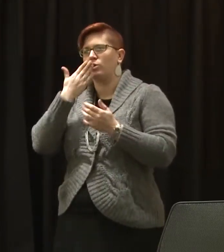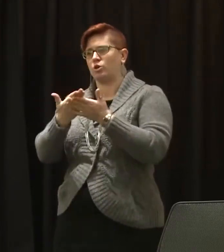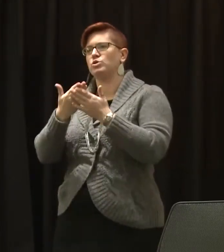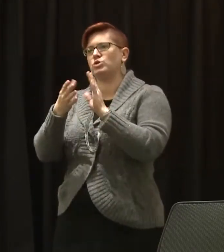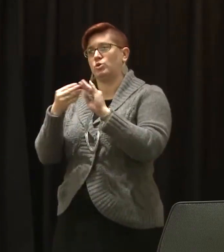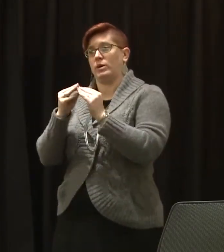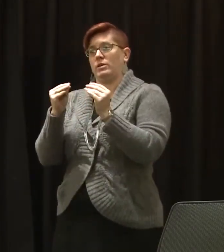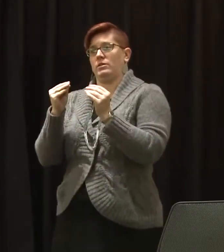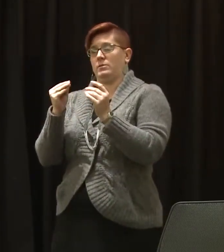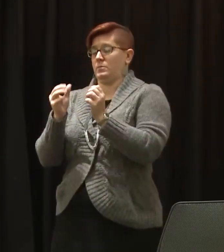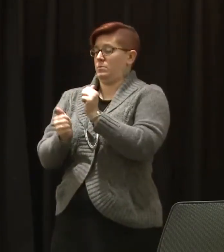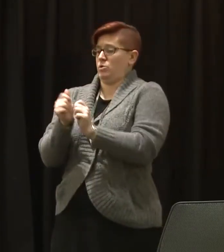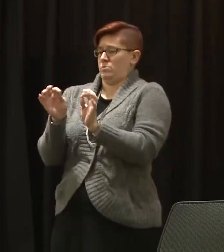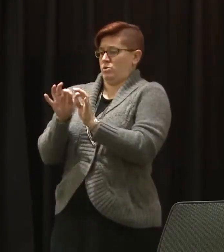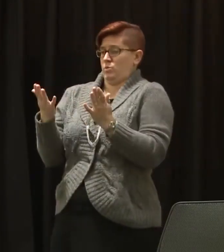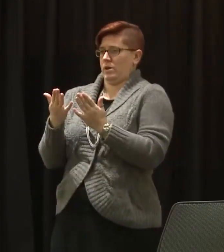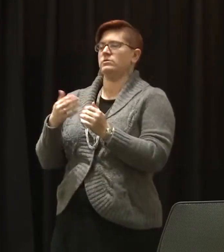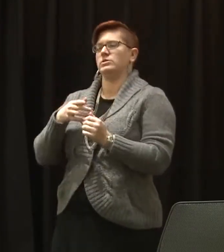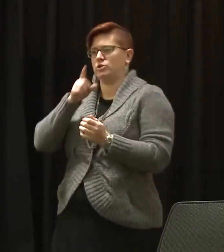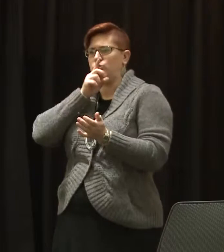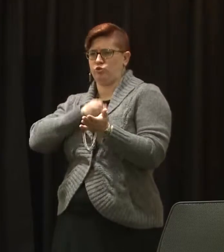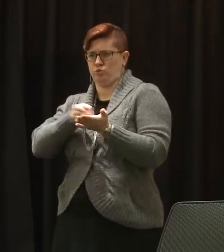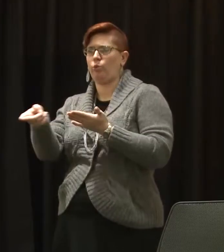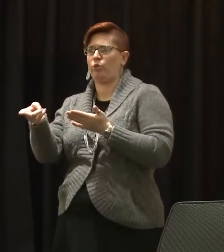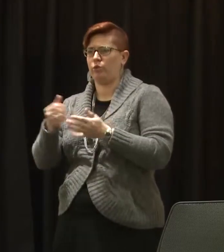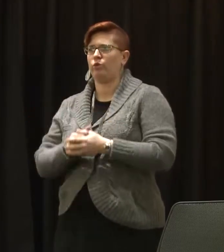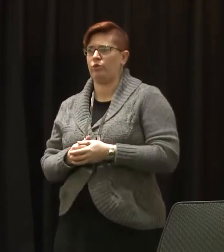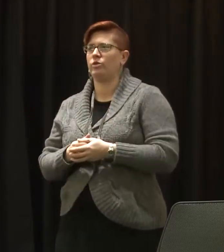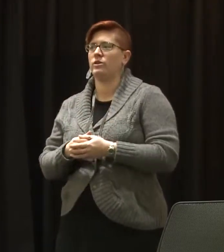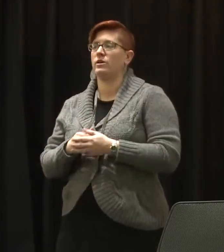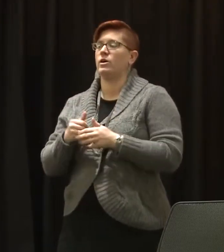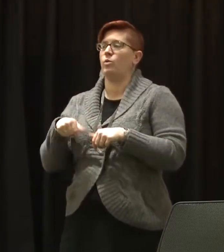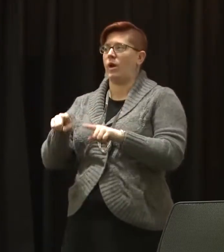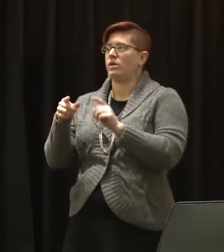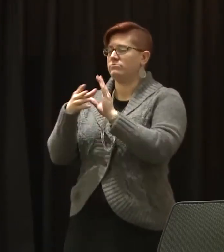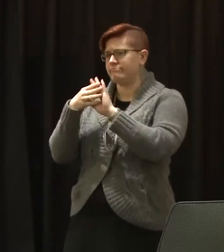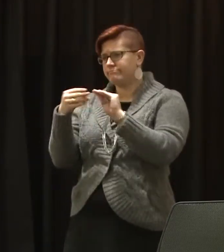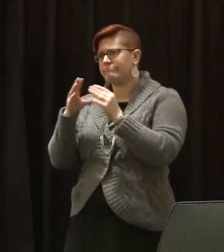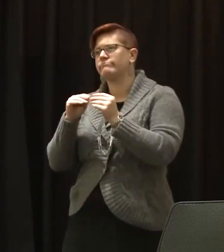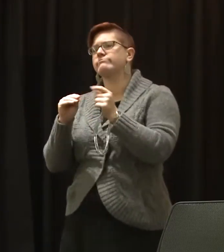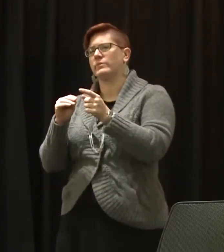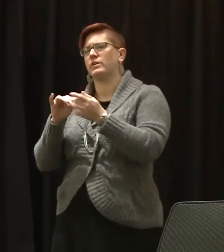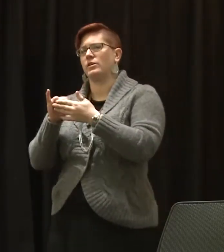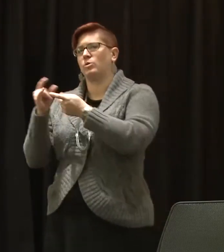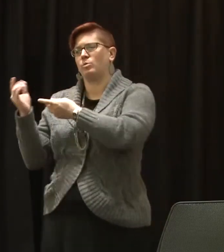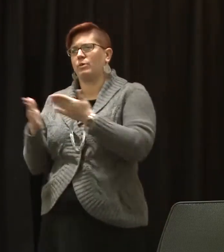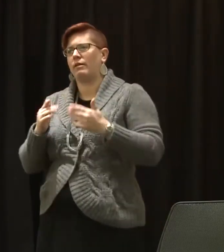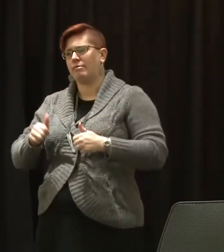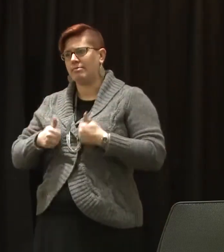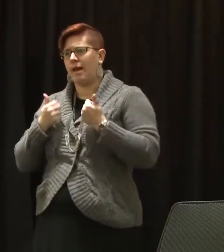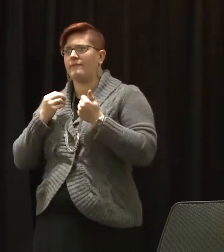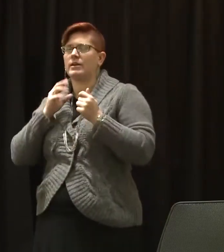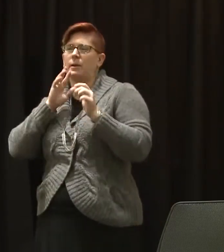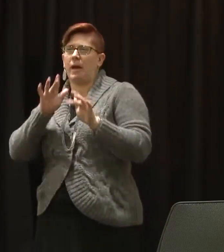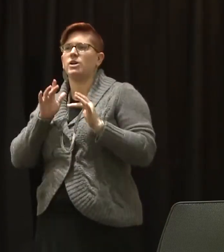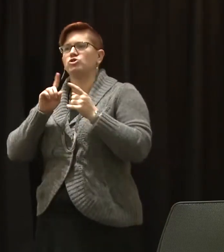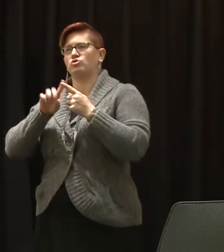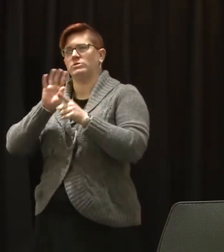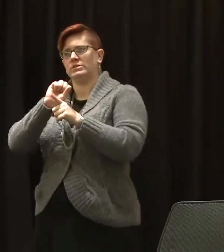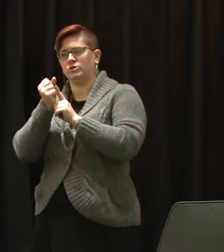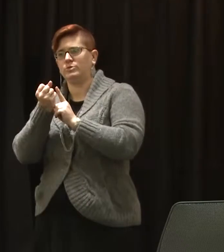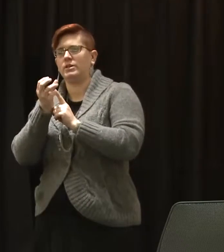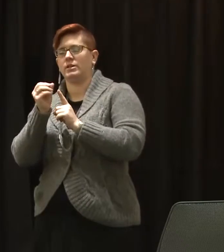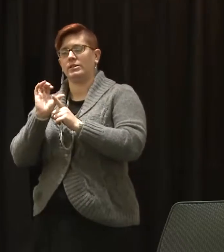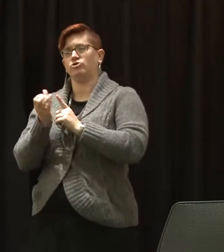than anything is truth. And when we tell good stories, we bring light and compassion to situations and conditions